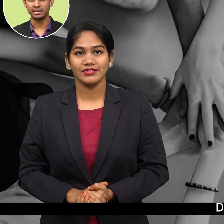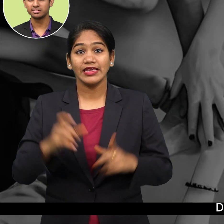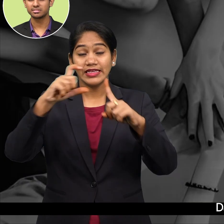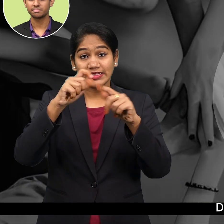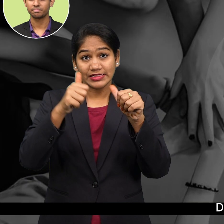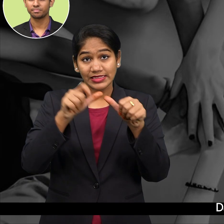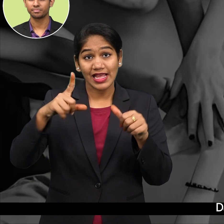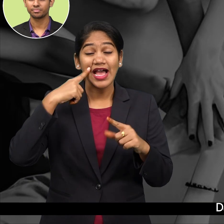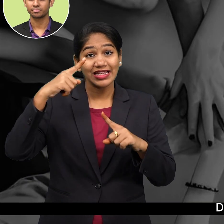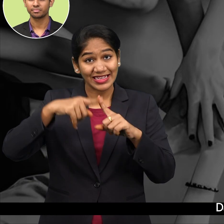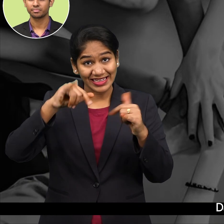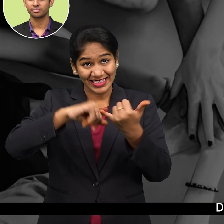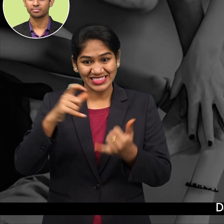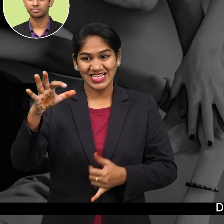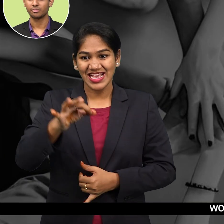Dalits,